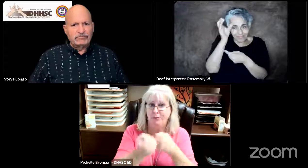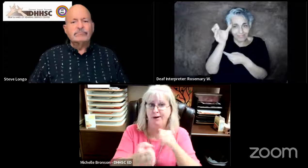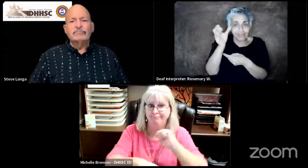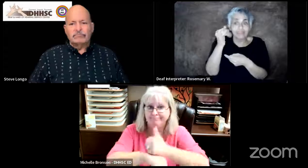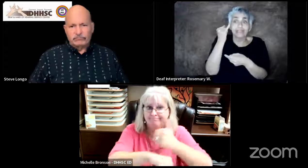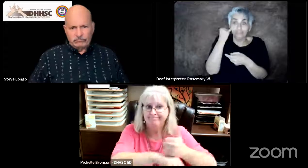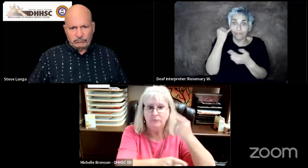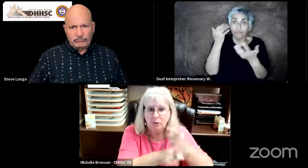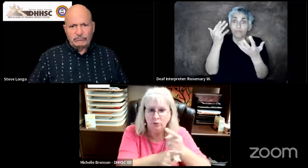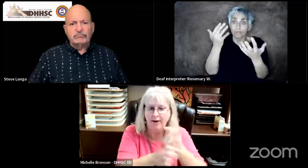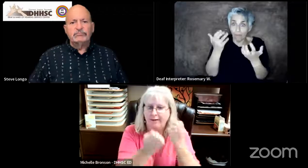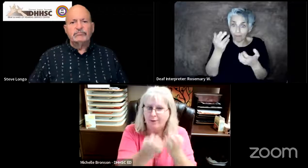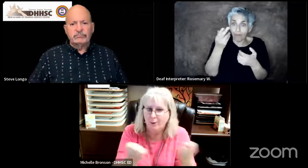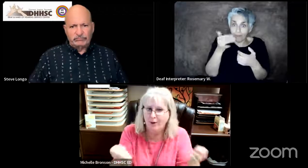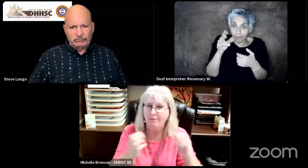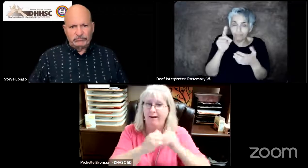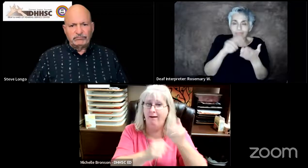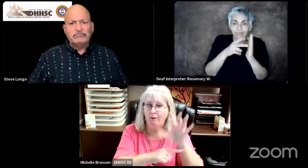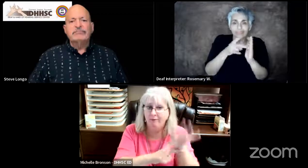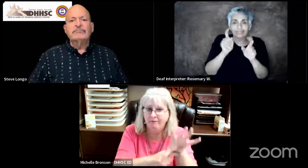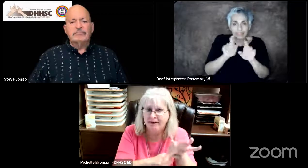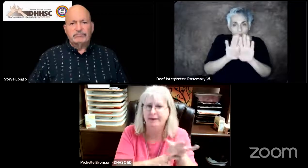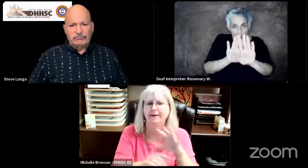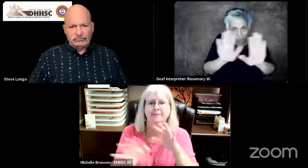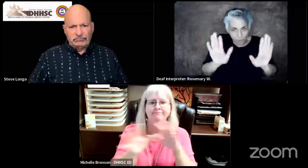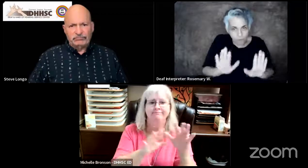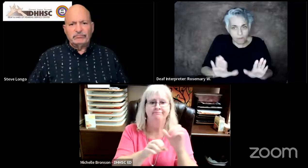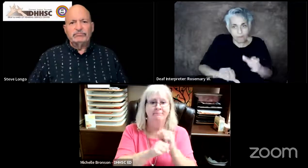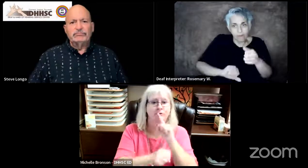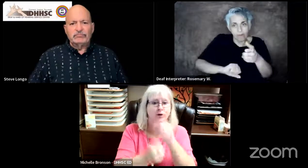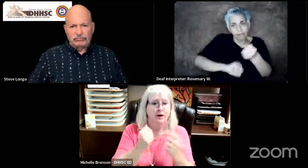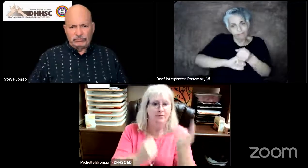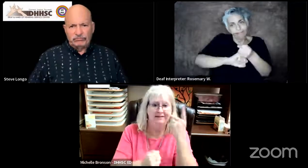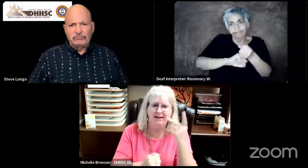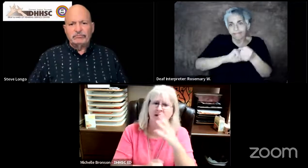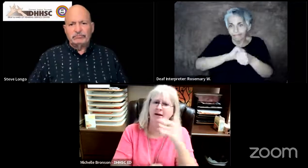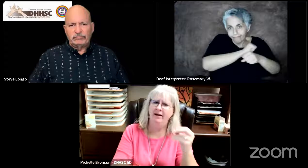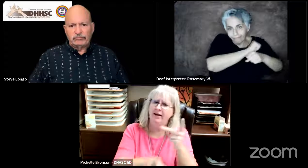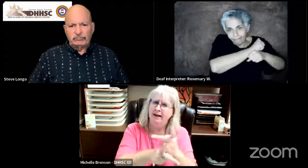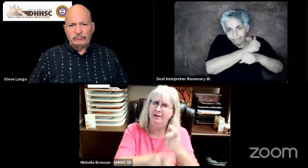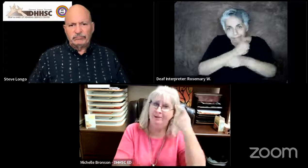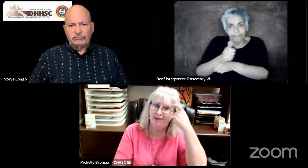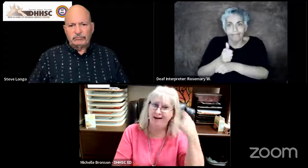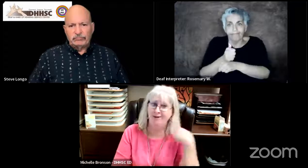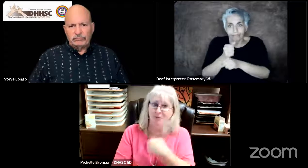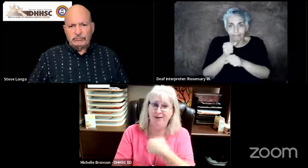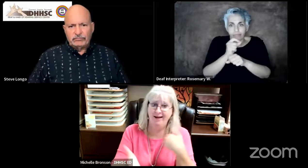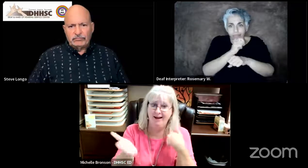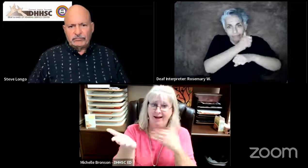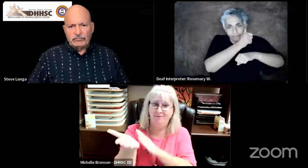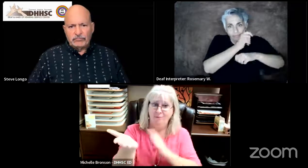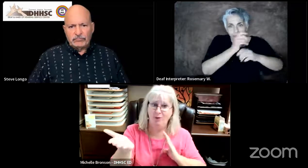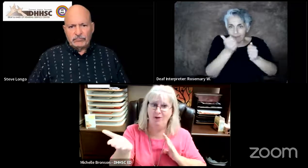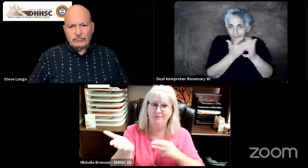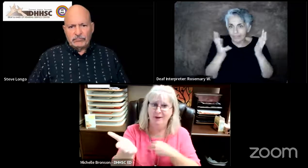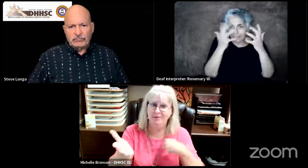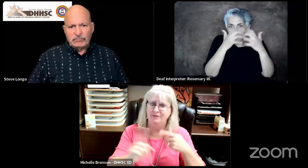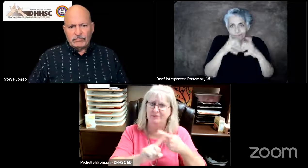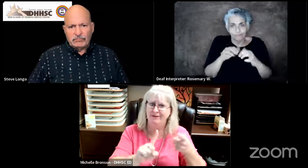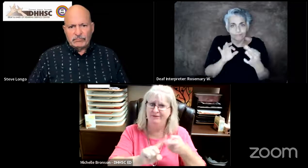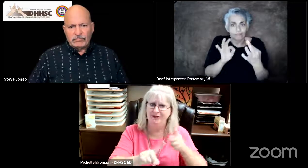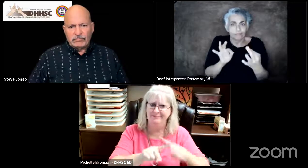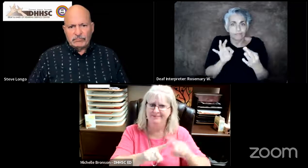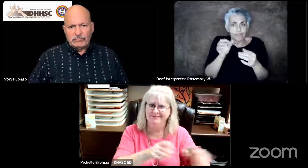that, we really need your help, board, in supporting it up, in setting it up correctly, and the equipment, et cetera. And also keep in